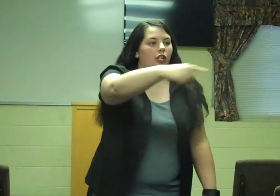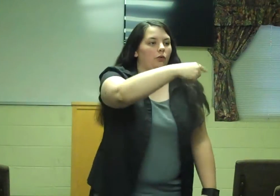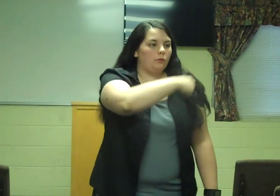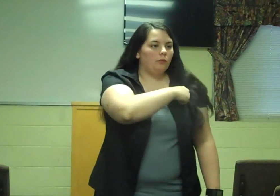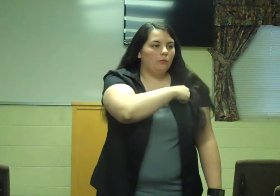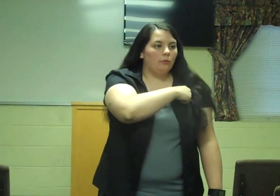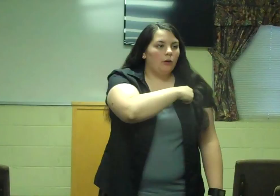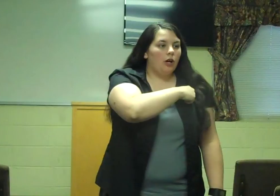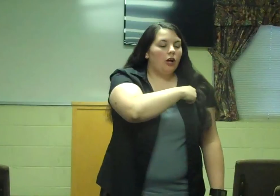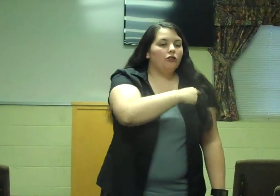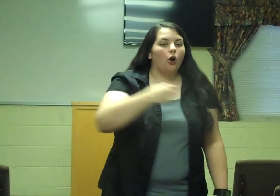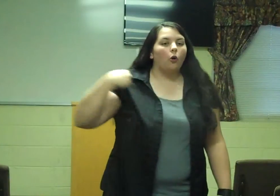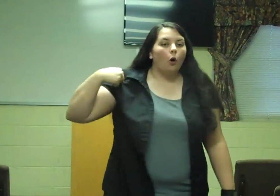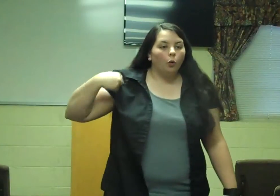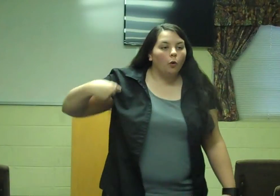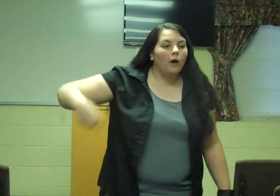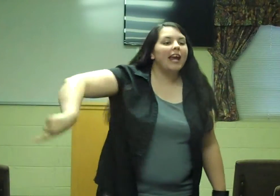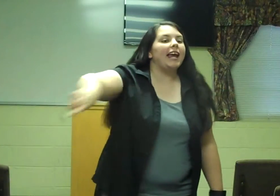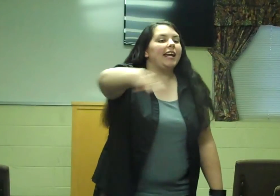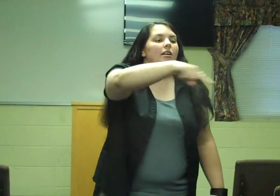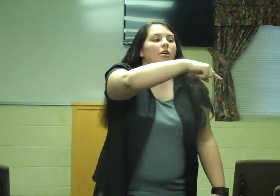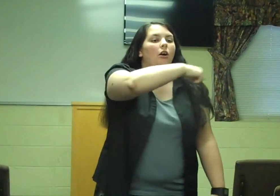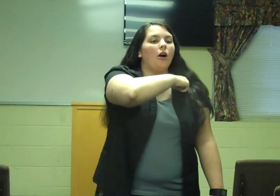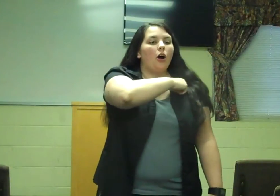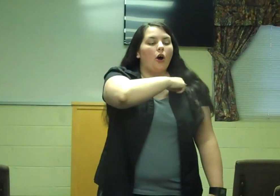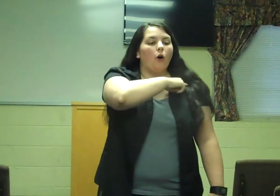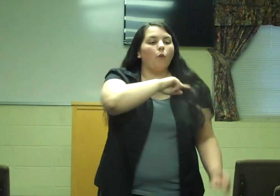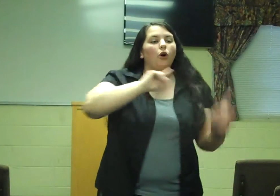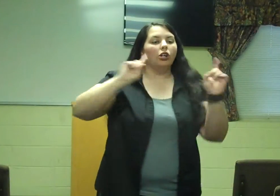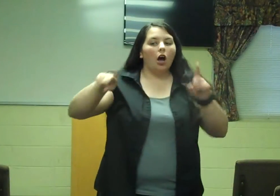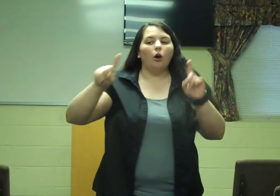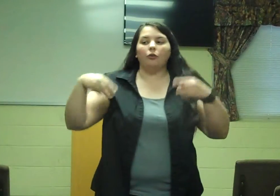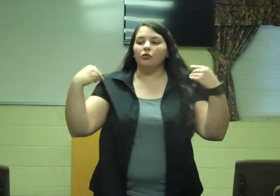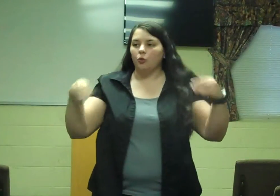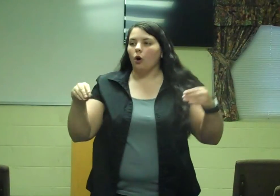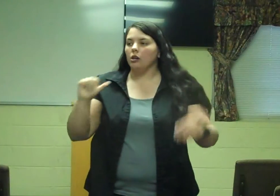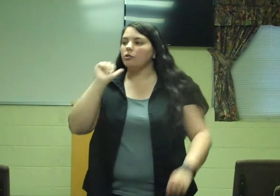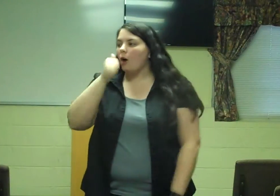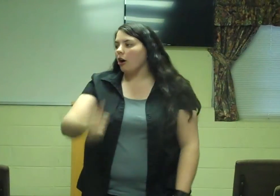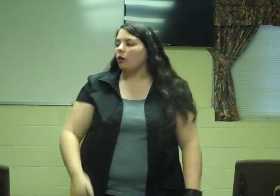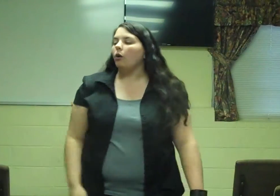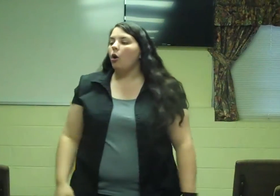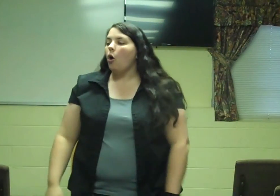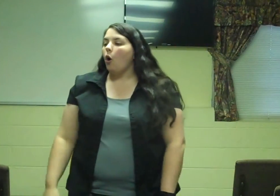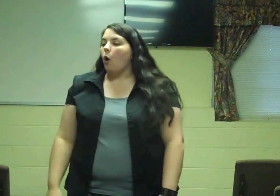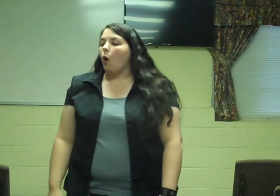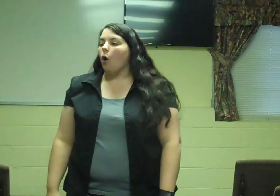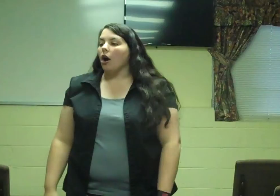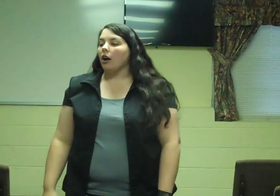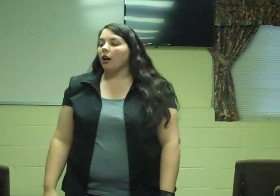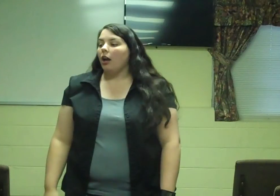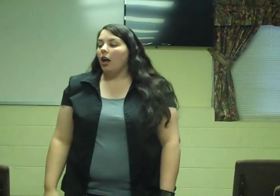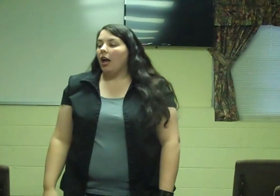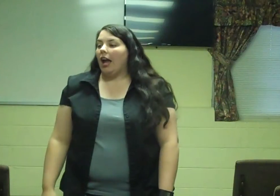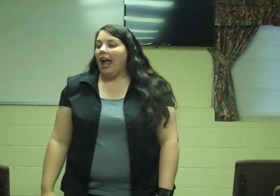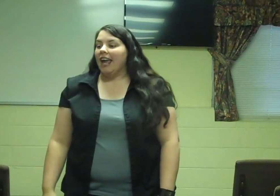you. So we will go to the store tomorrow. Or it